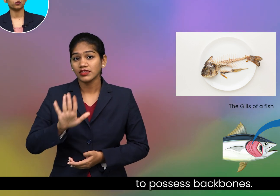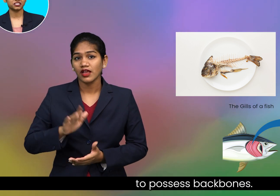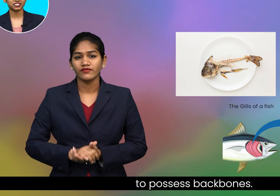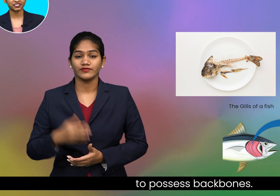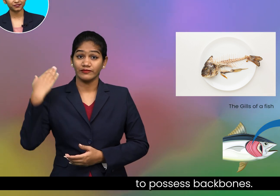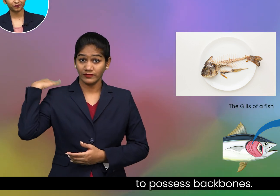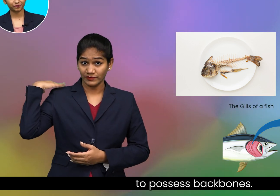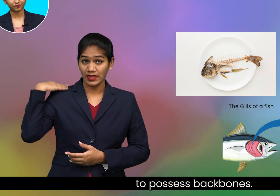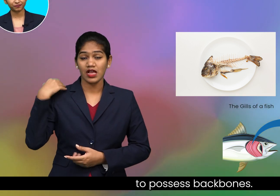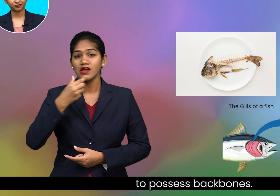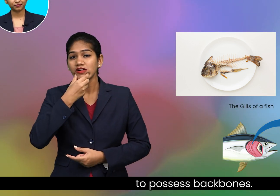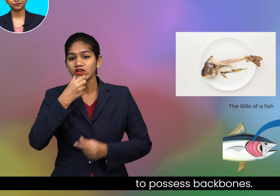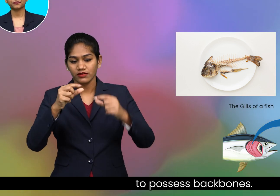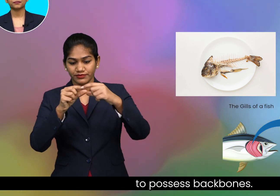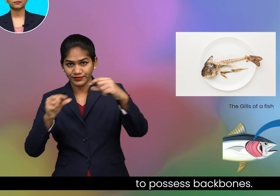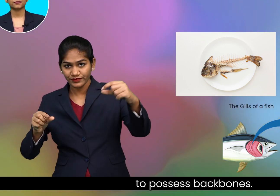backbones.